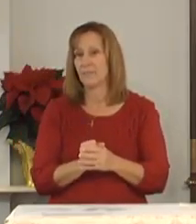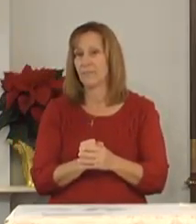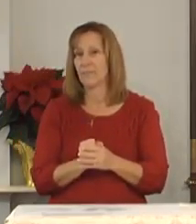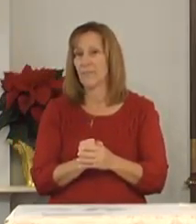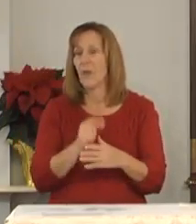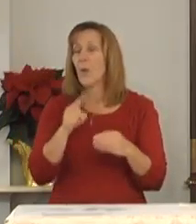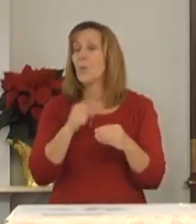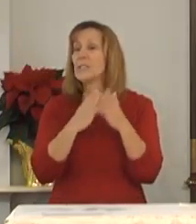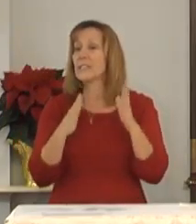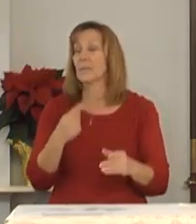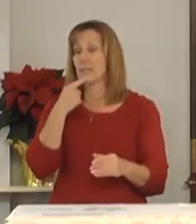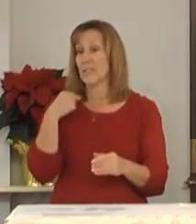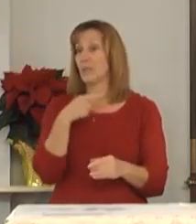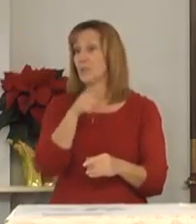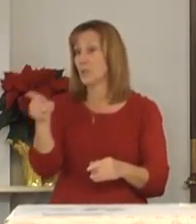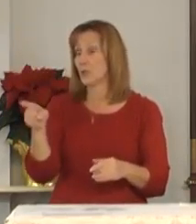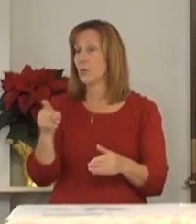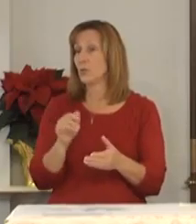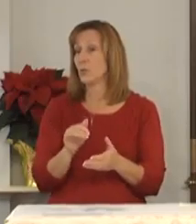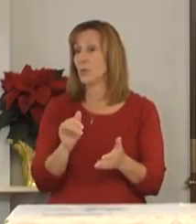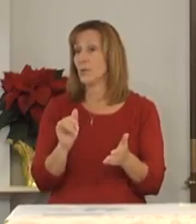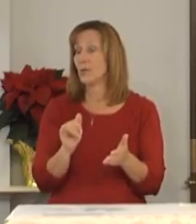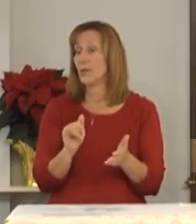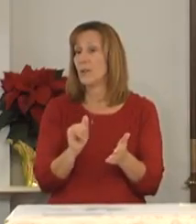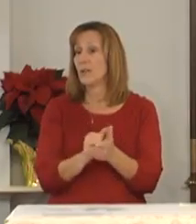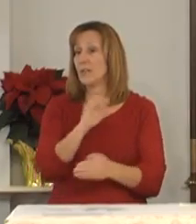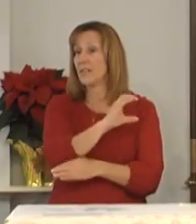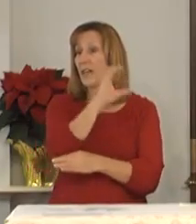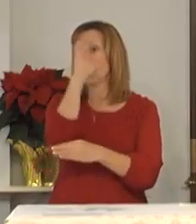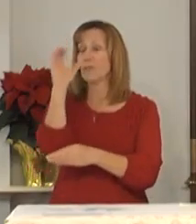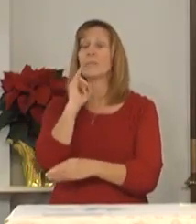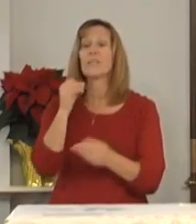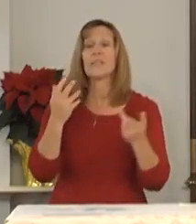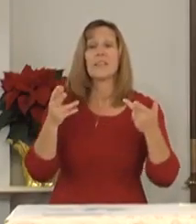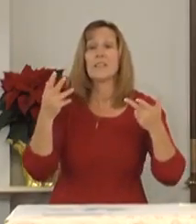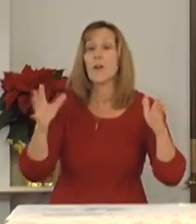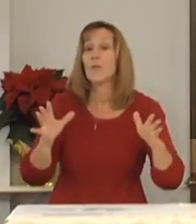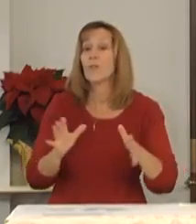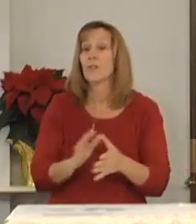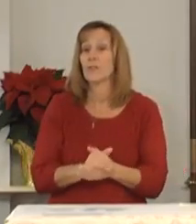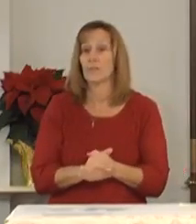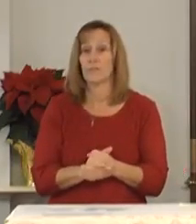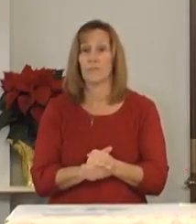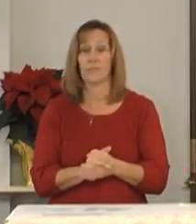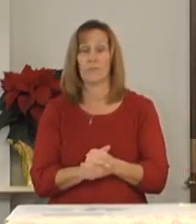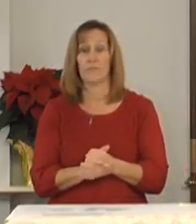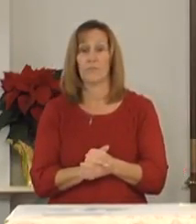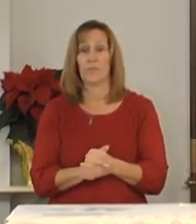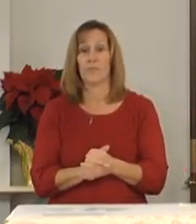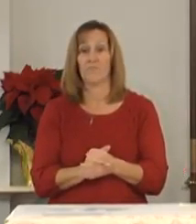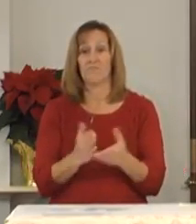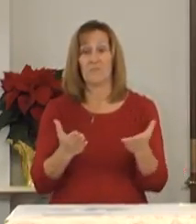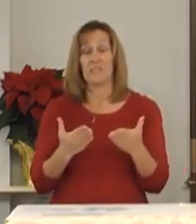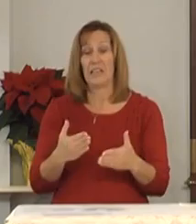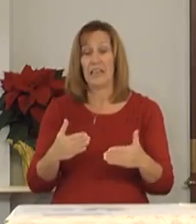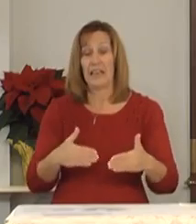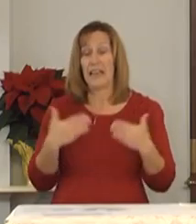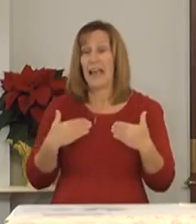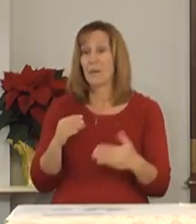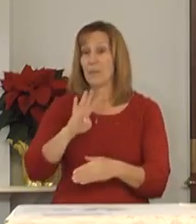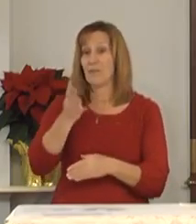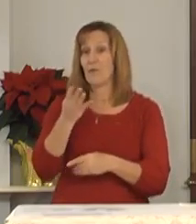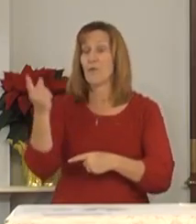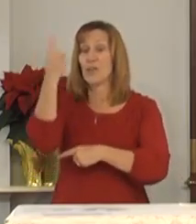So when someone tells you that Christmas is over, well, wish them a happy fourth day